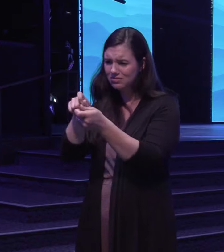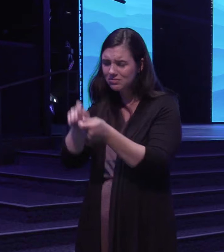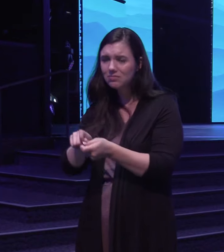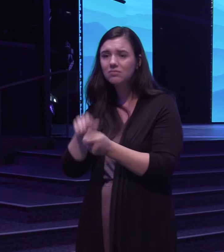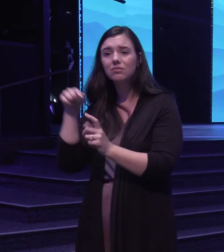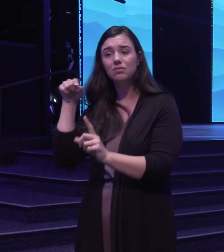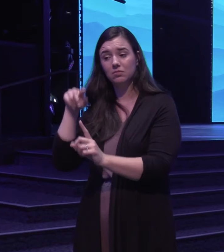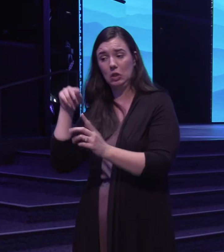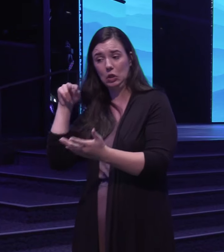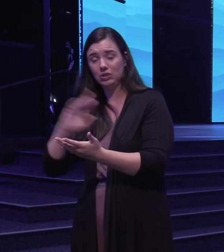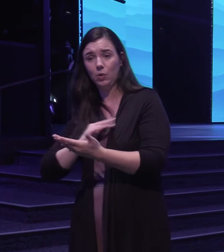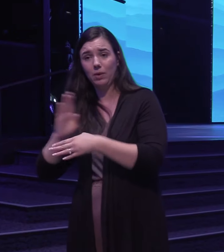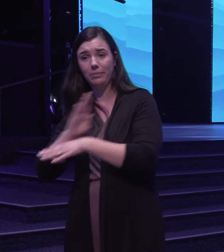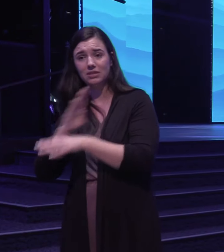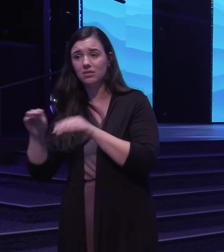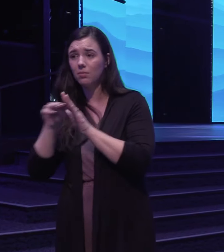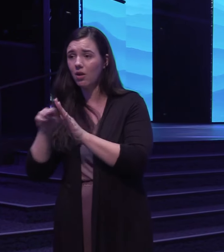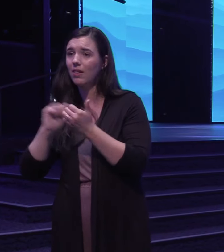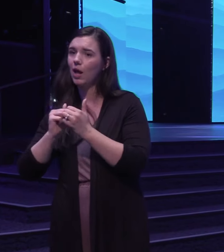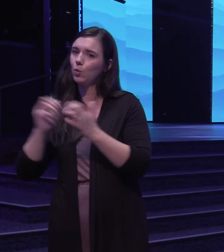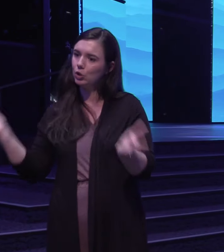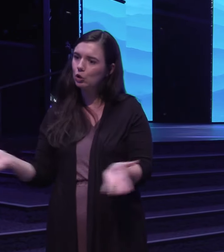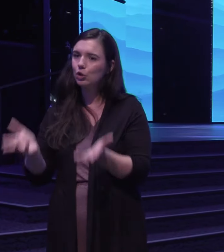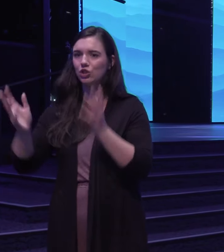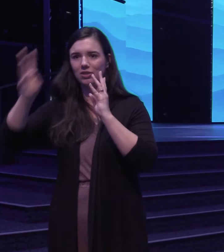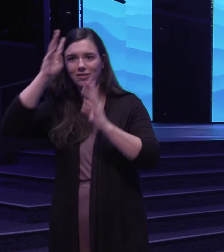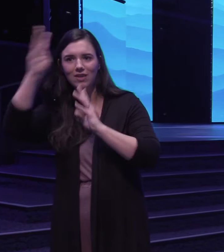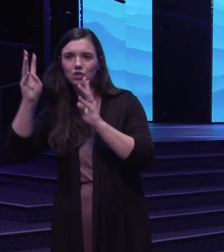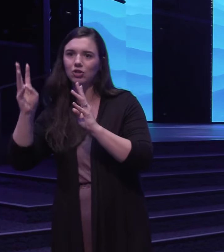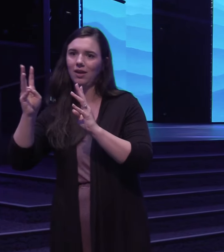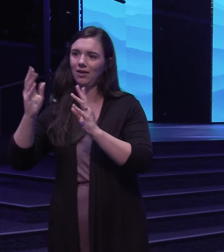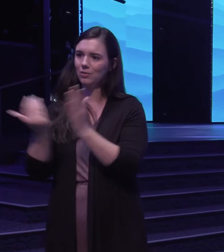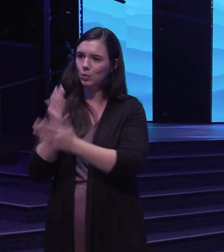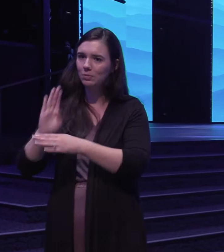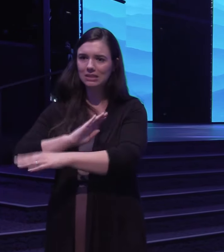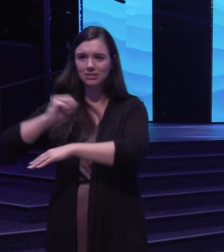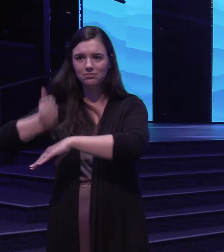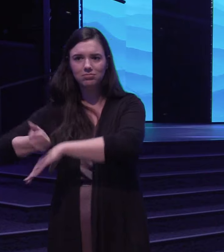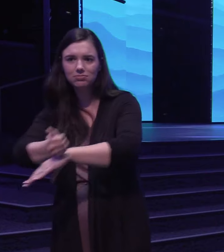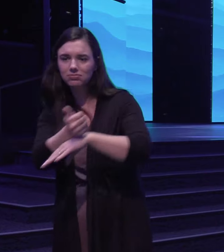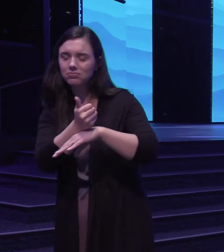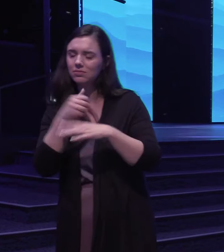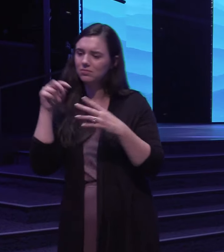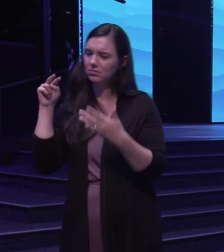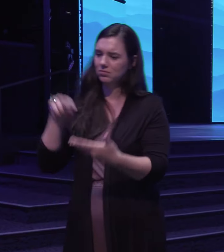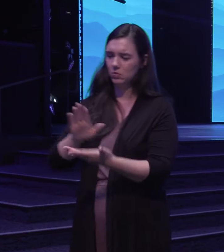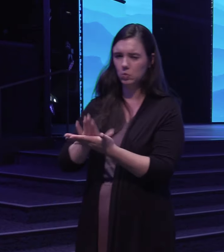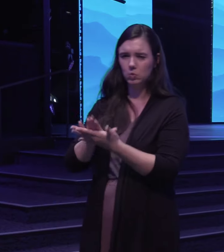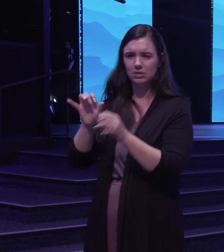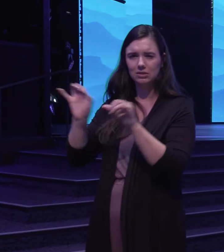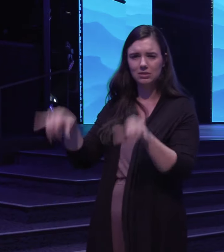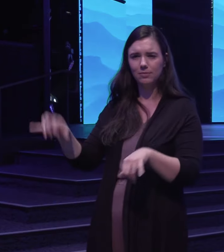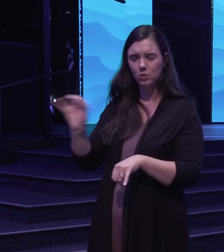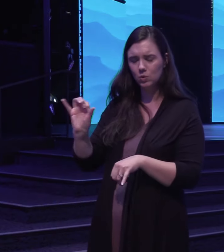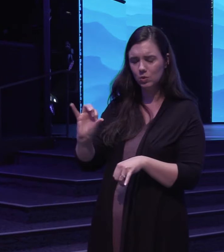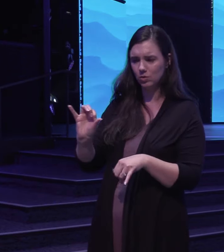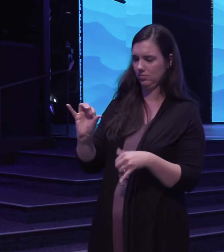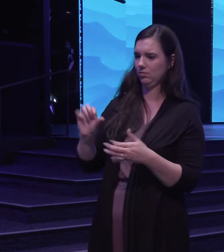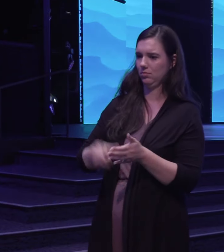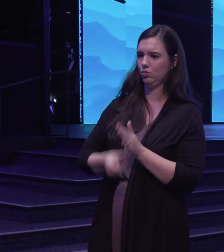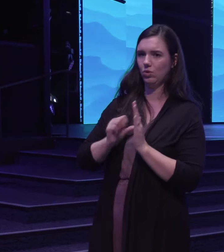looked at our business model and how it encouraged innovation and entrepreneurship. And he looked at our school system and was